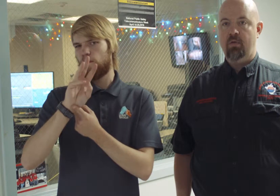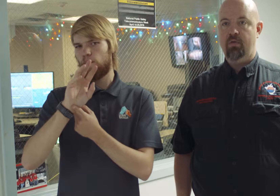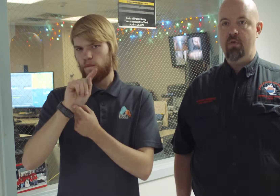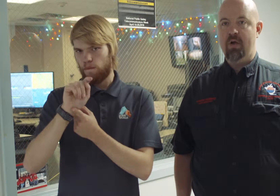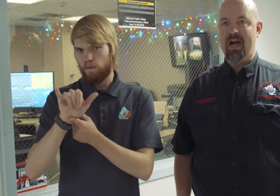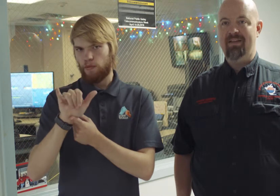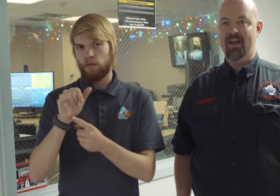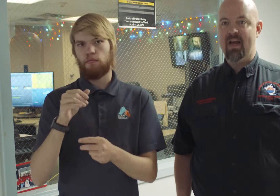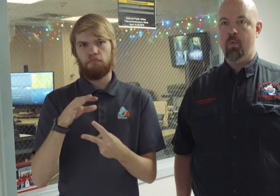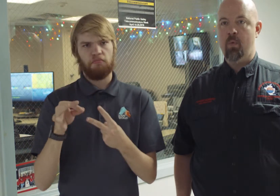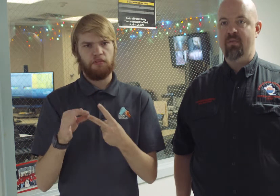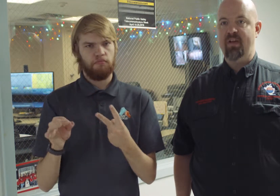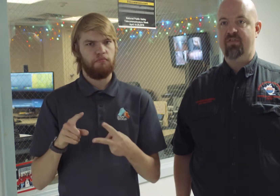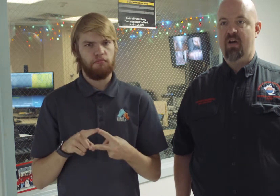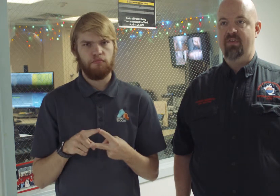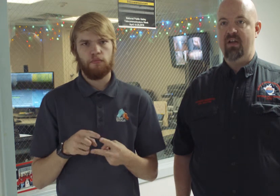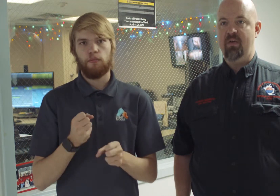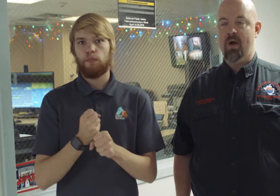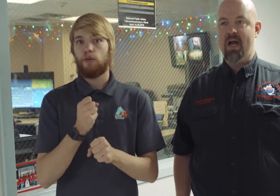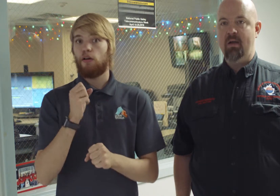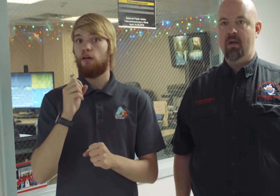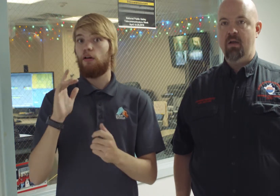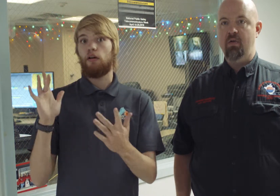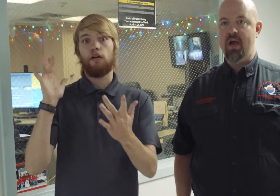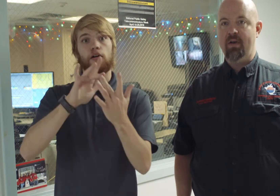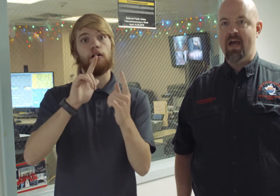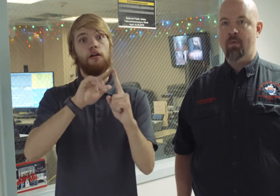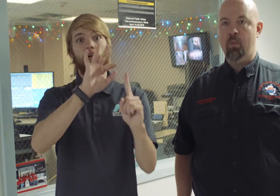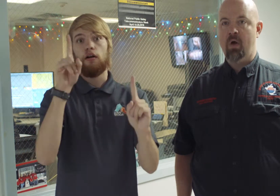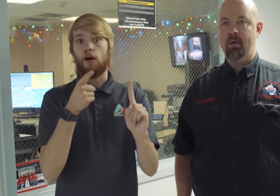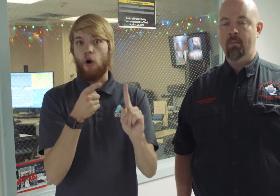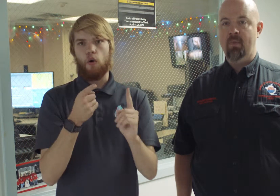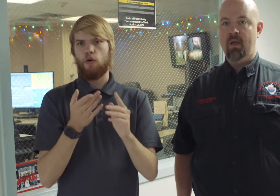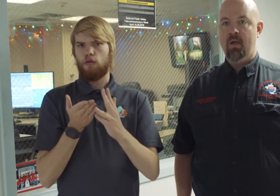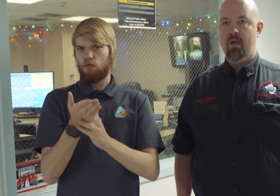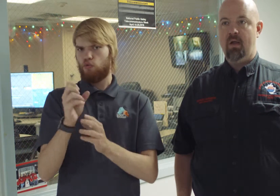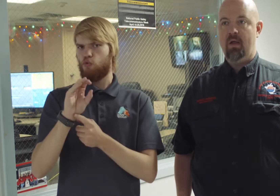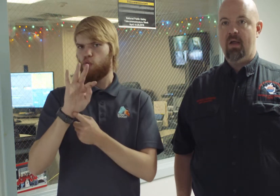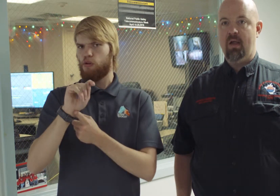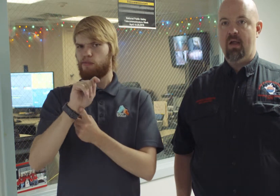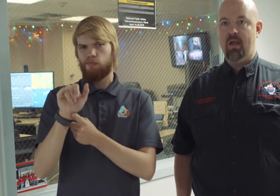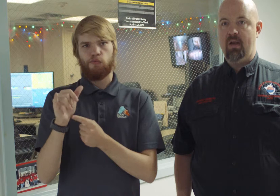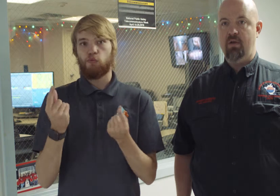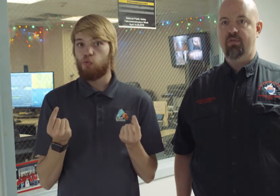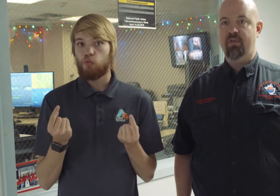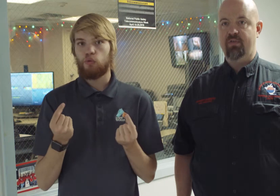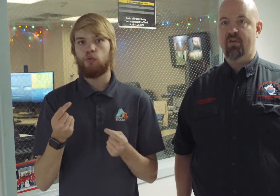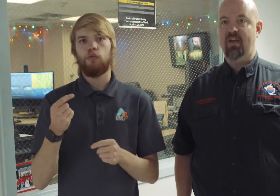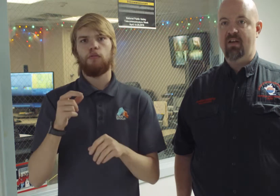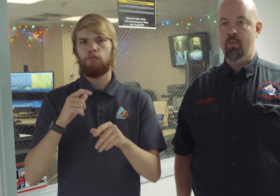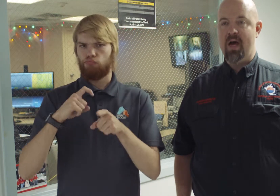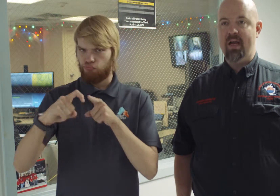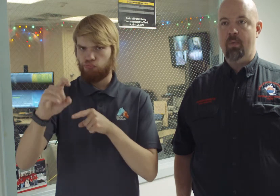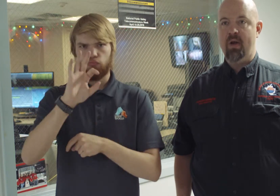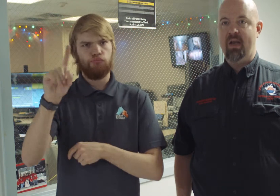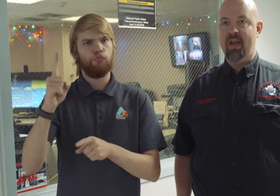To contact 911 via soft TTY, you dial 911 and use the soft TTY, and when it connects